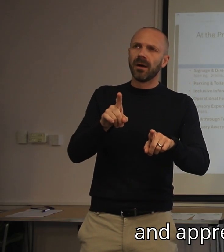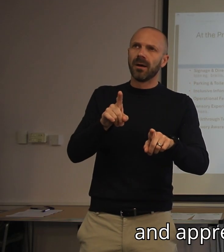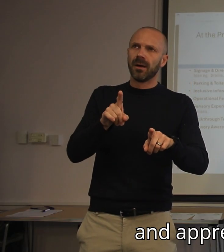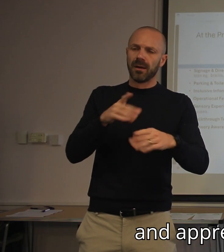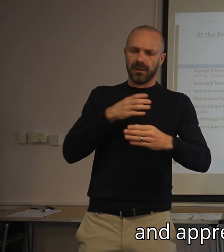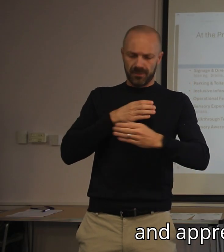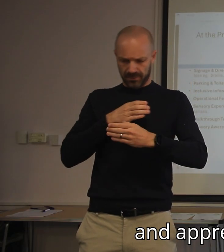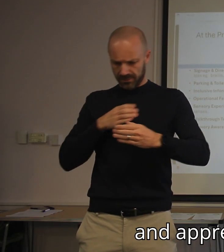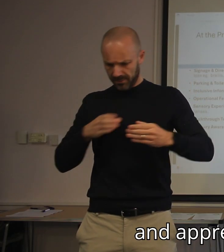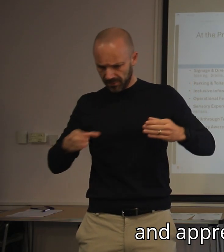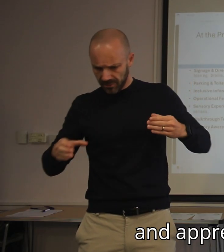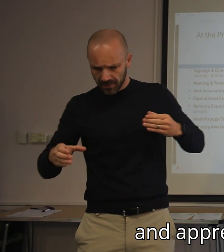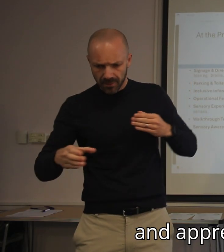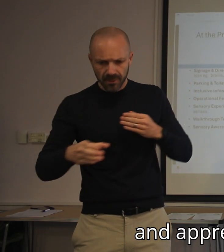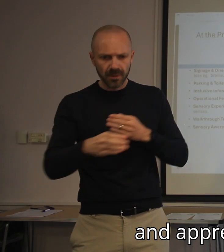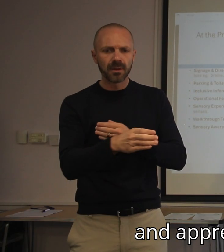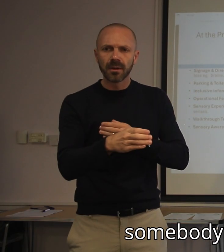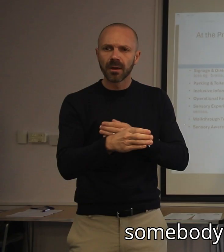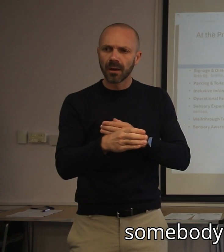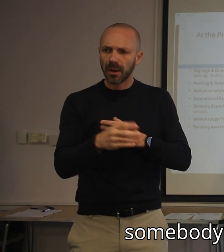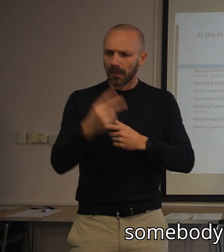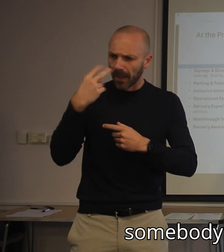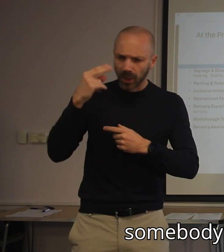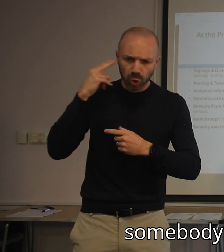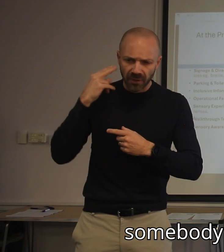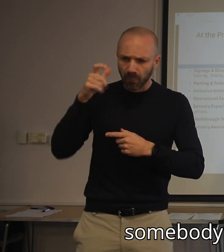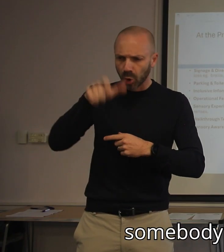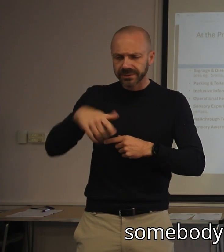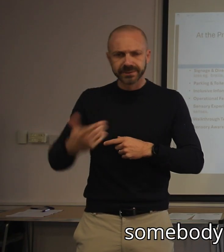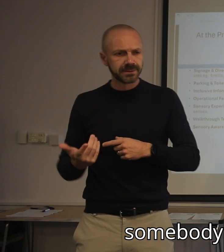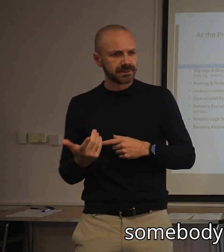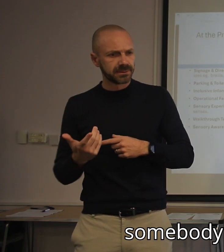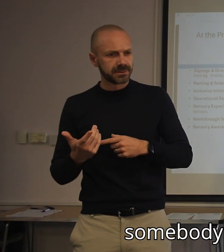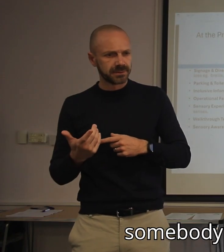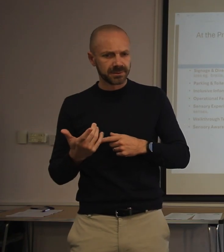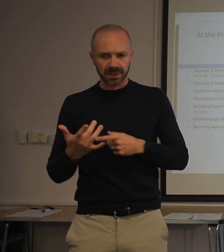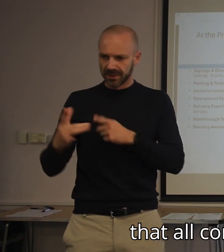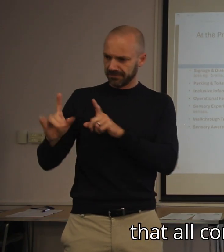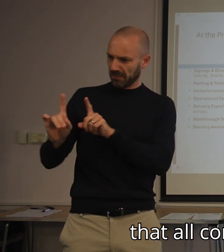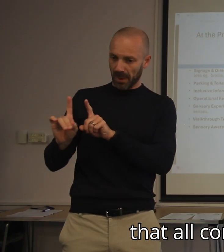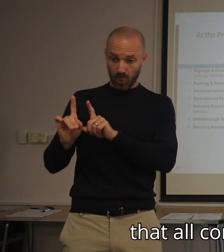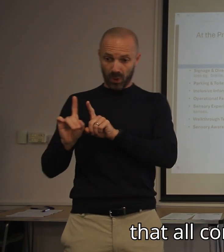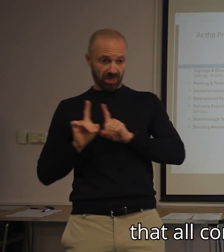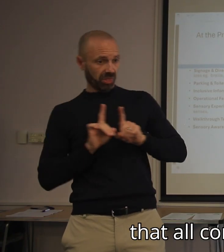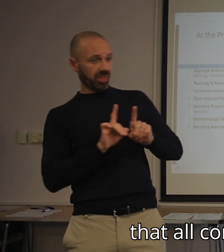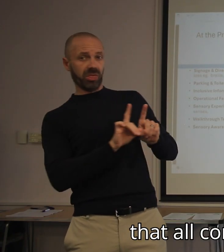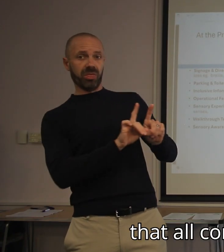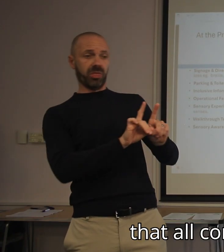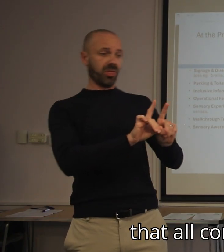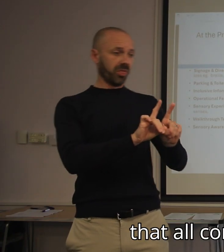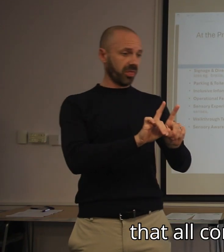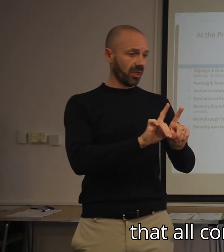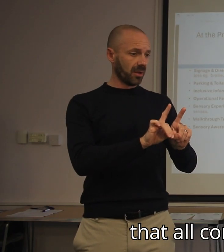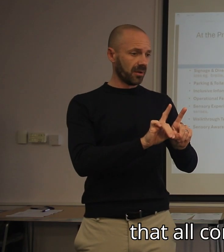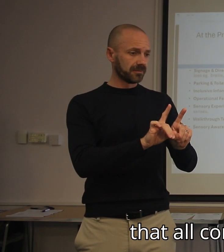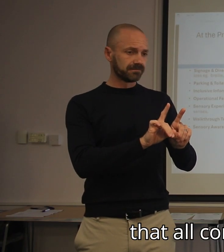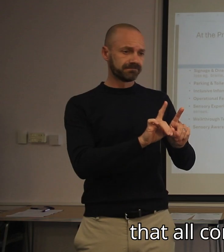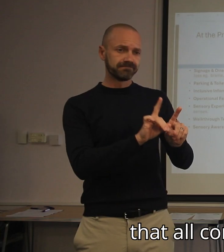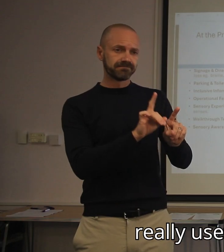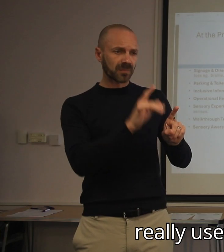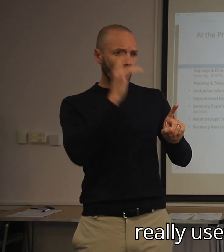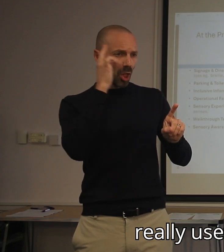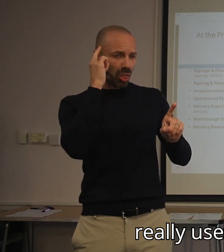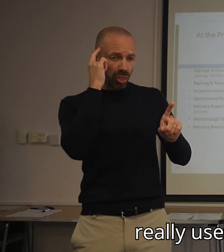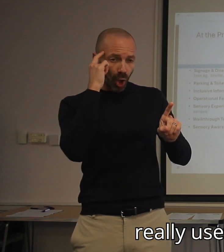and appreciate what's there. Take somebody with you, and do assure you that all comments, all thoughts